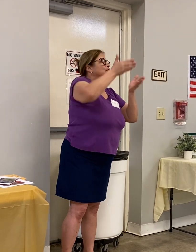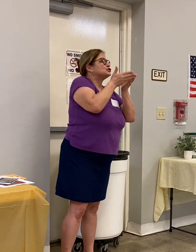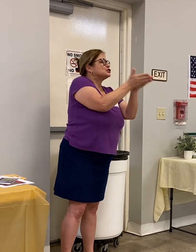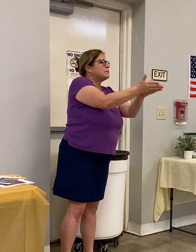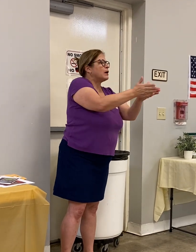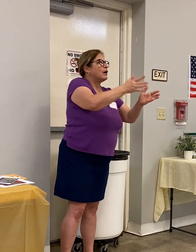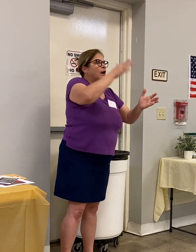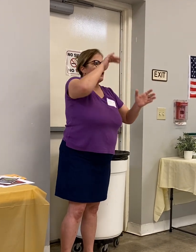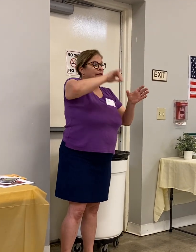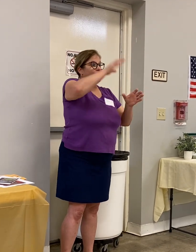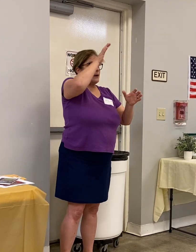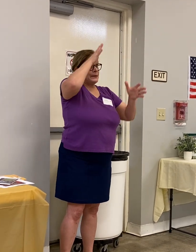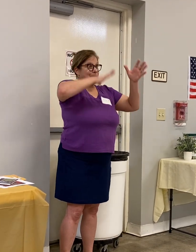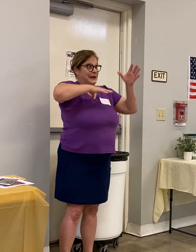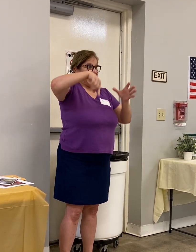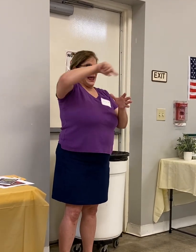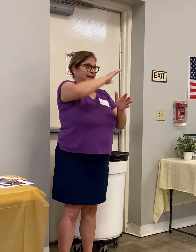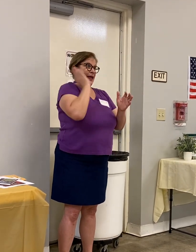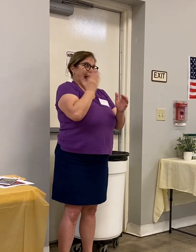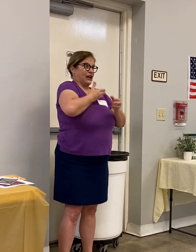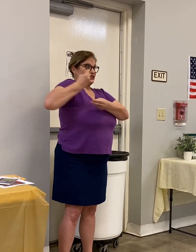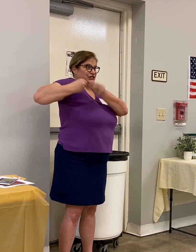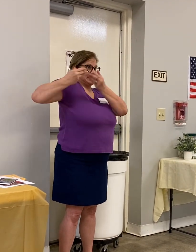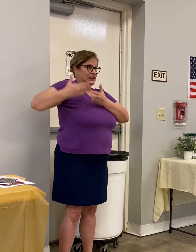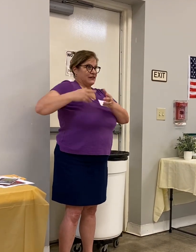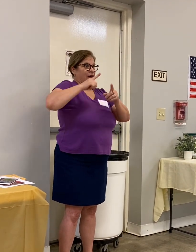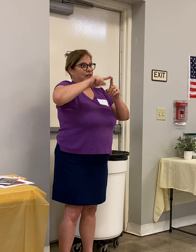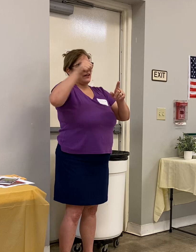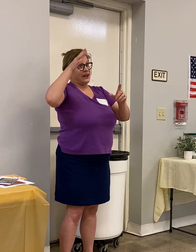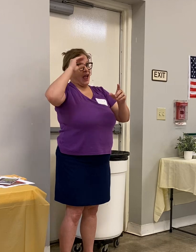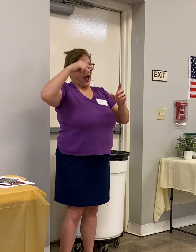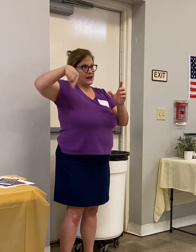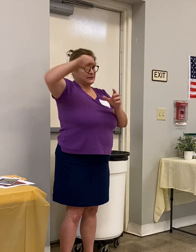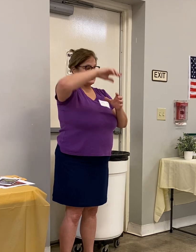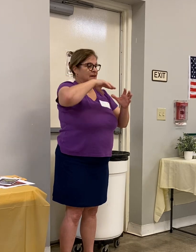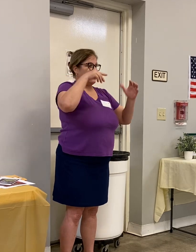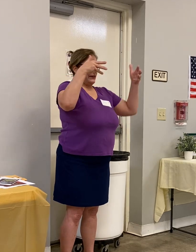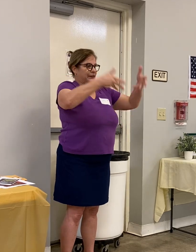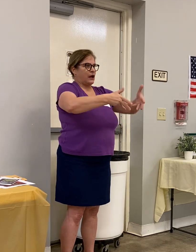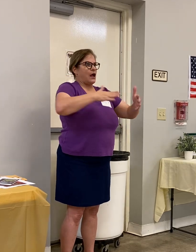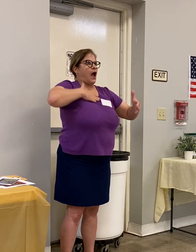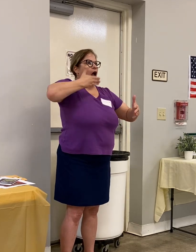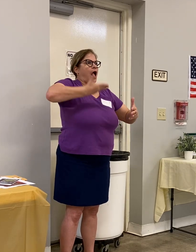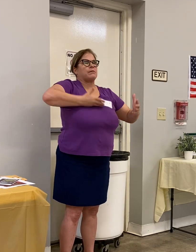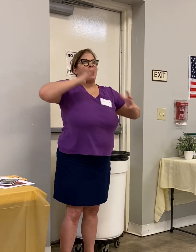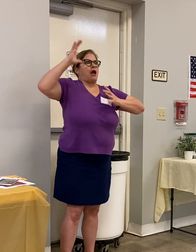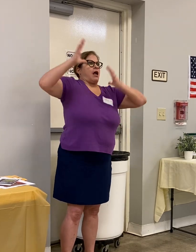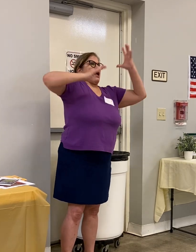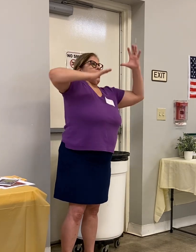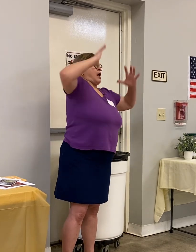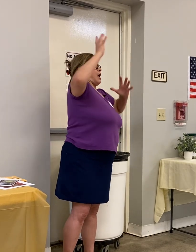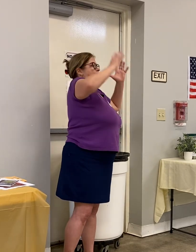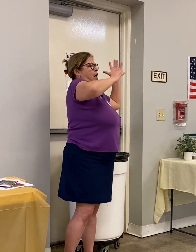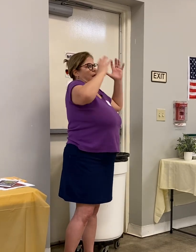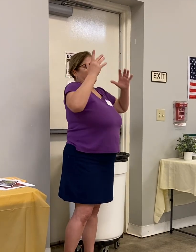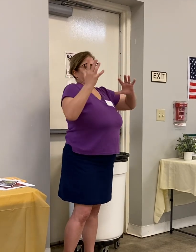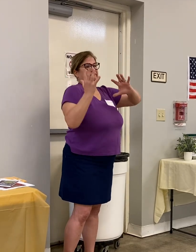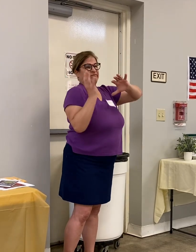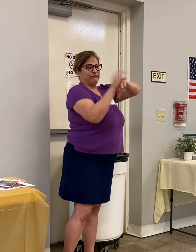family and other of their family were put on different ships. And they were really very upset that